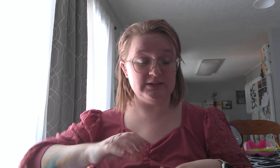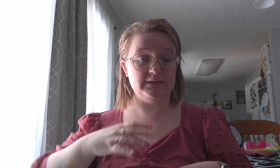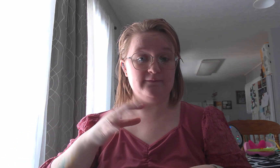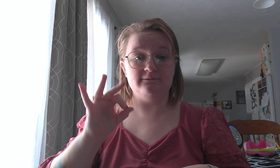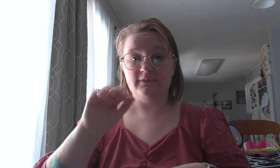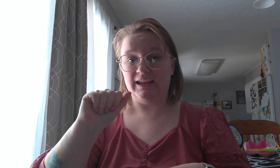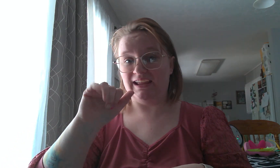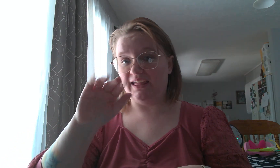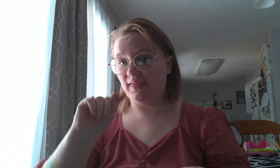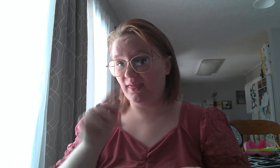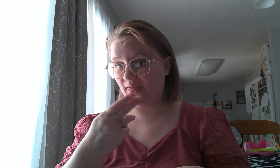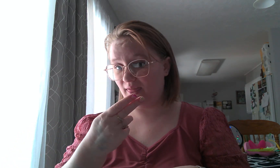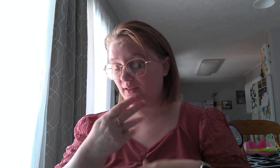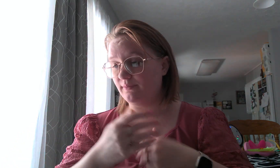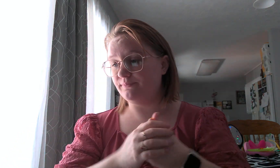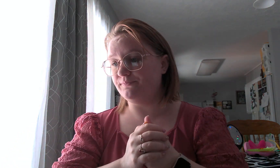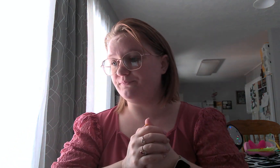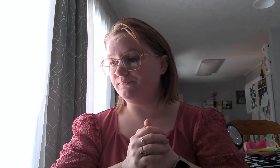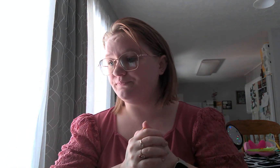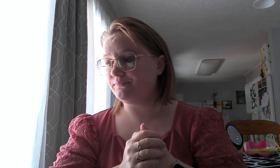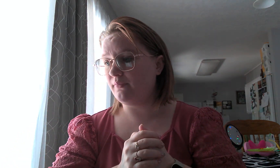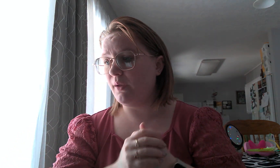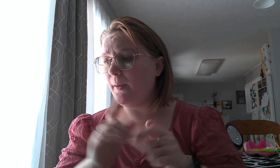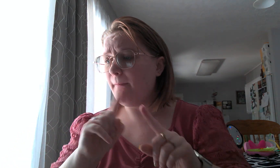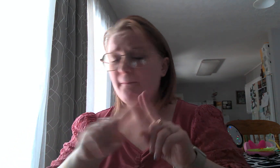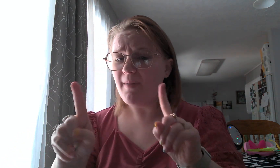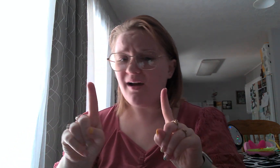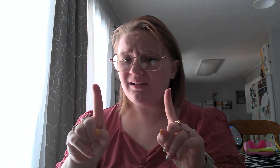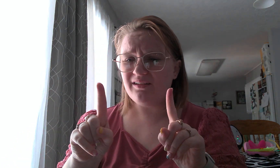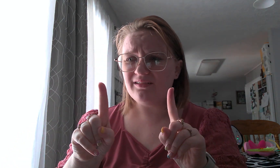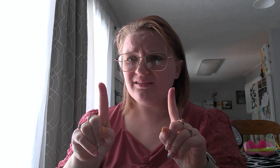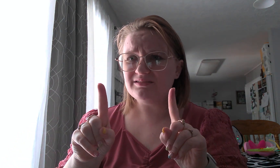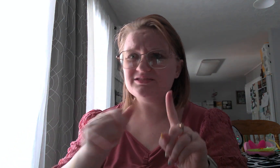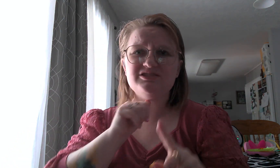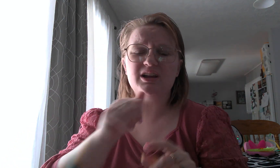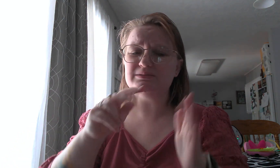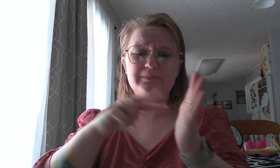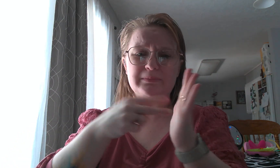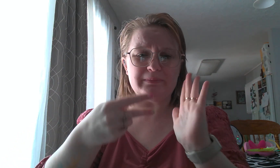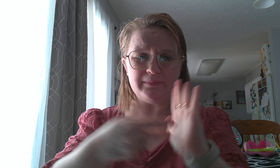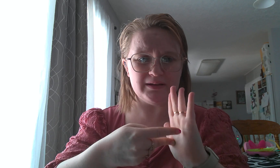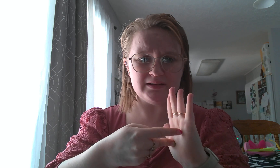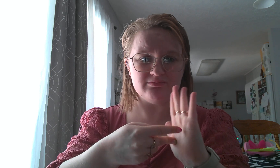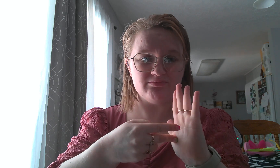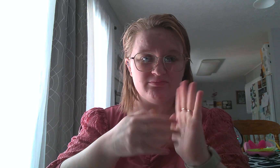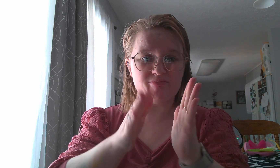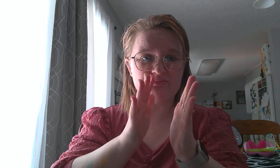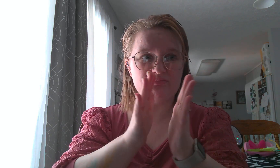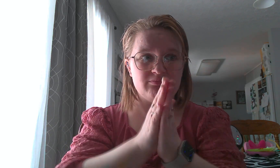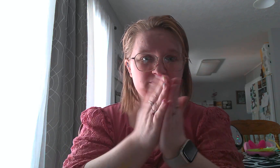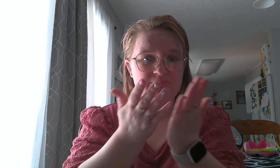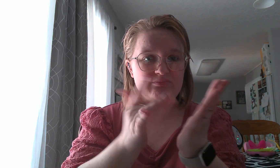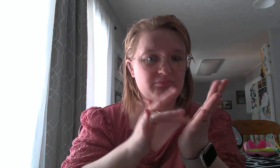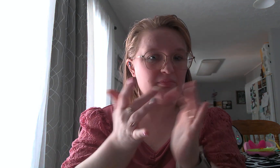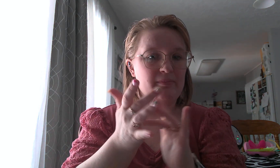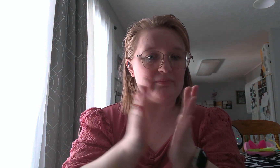and I am a practicing Christian. However, that doesn't